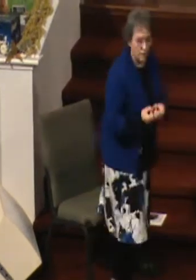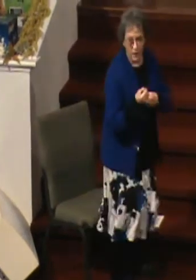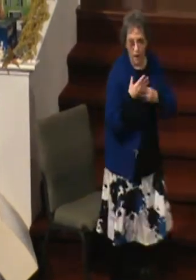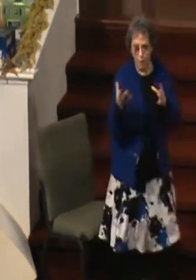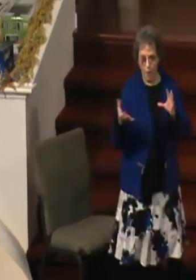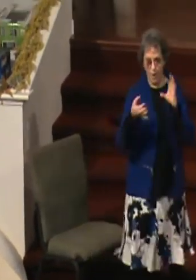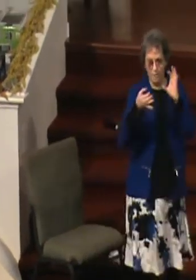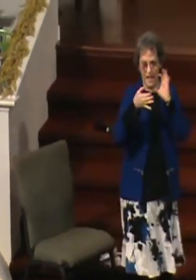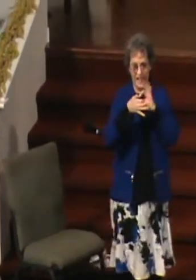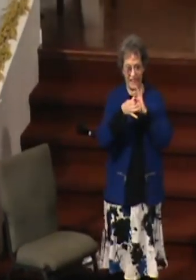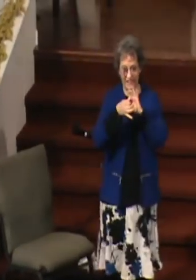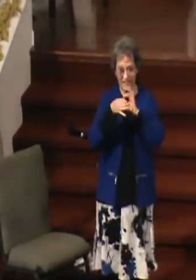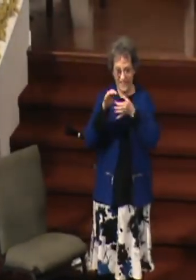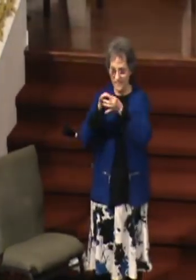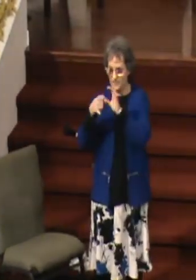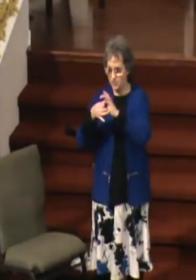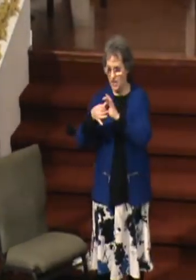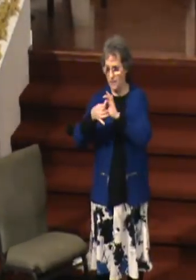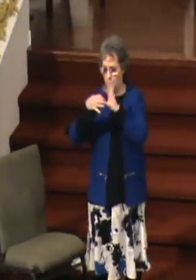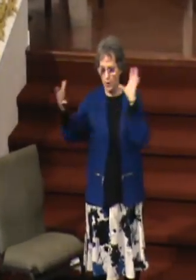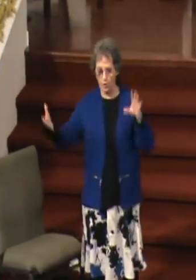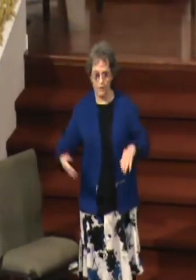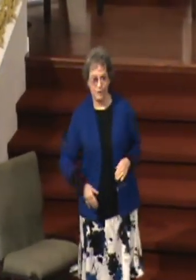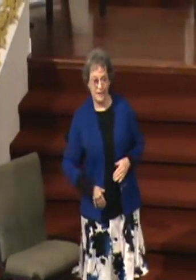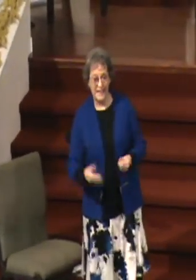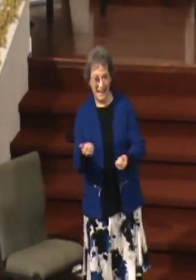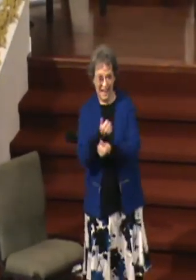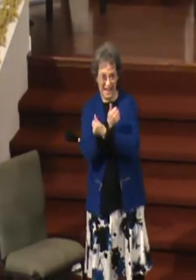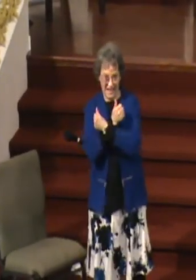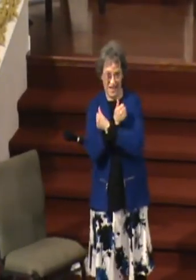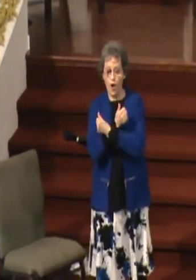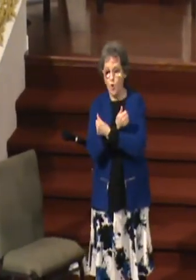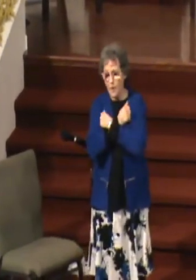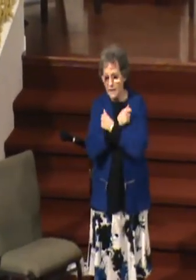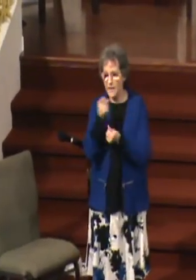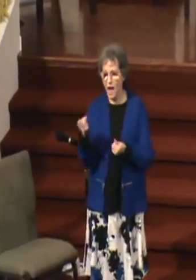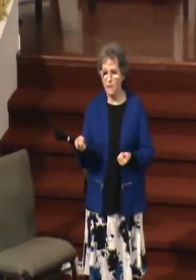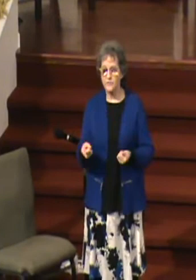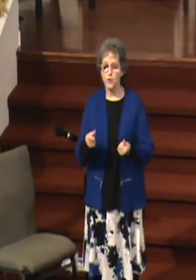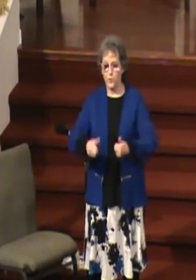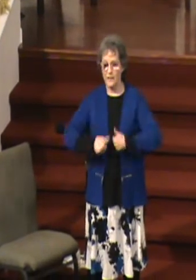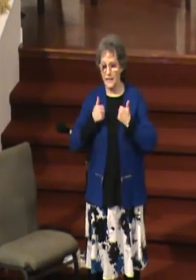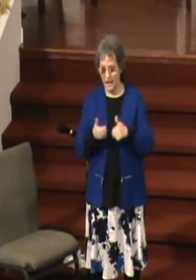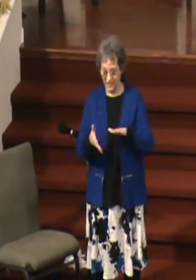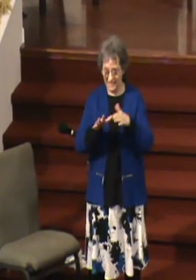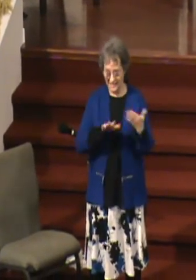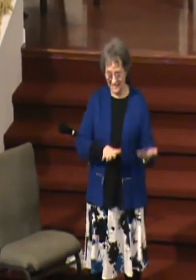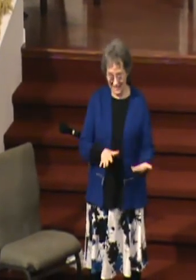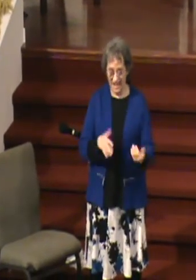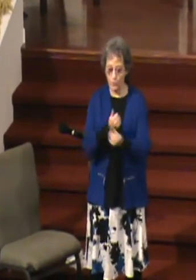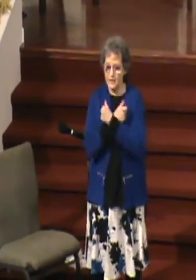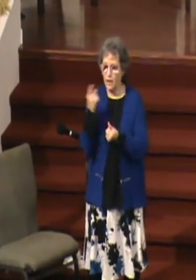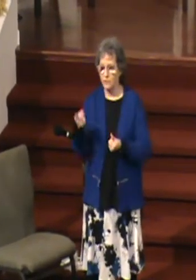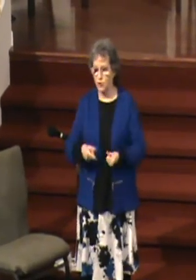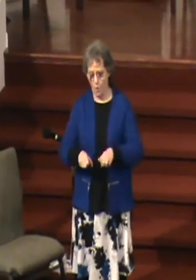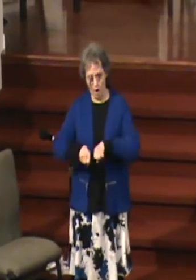going to call your name. In life we loved you dearly, in death we do the same. It broke our hearts to lose you, you did not come